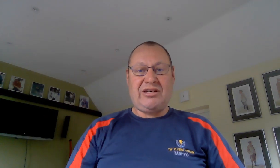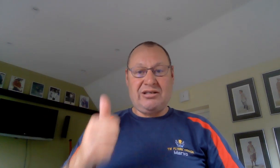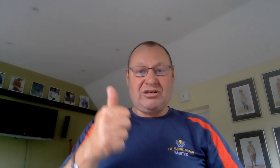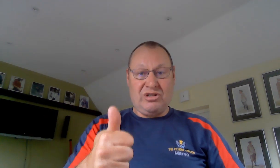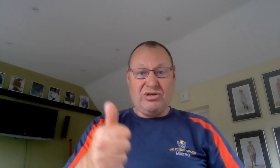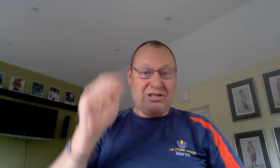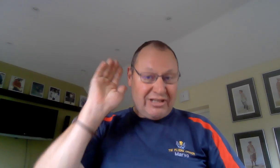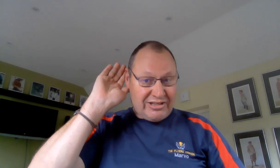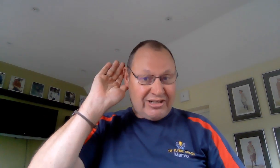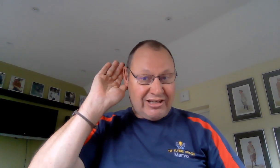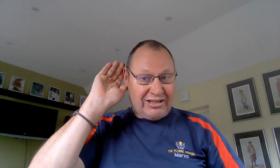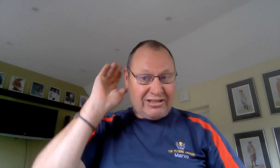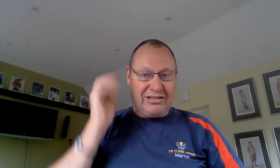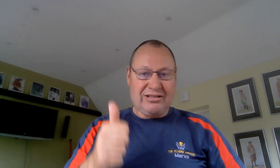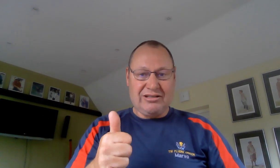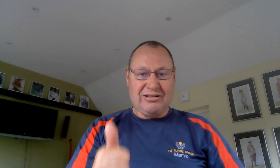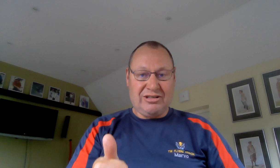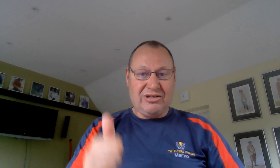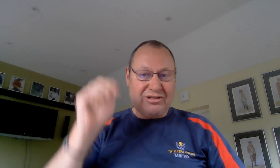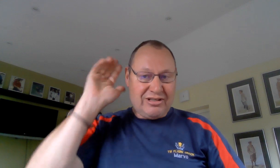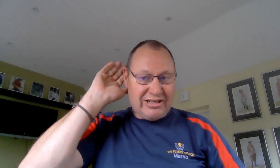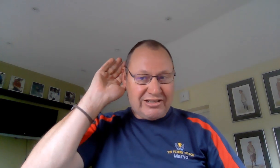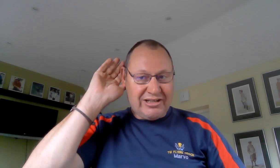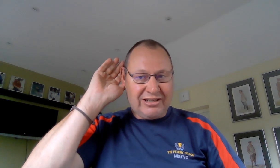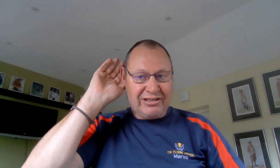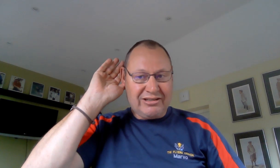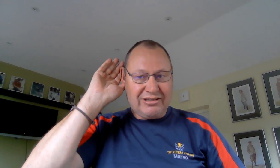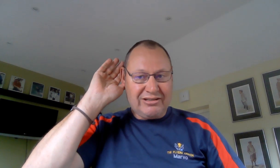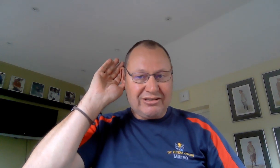And good listening. Good listening.